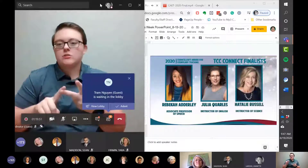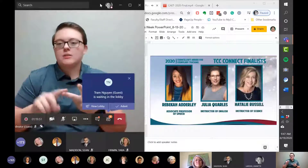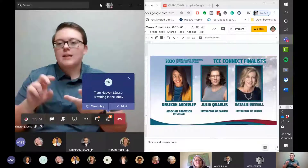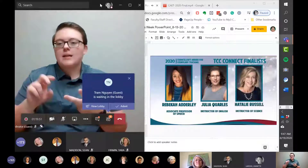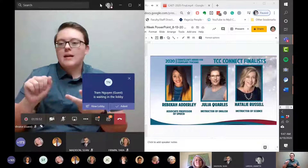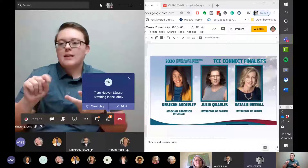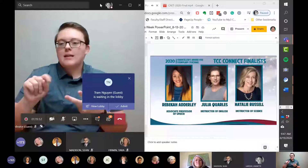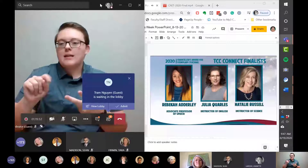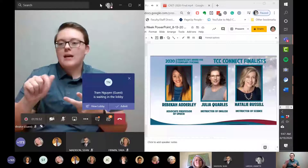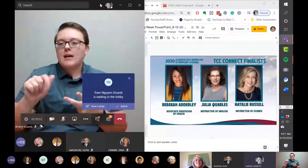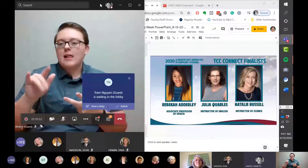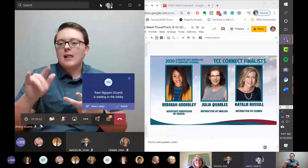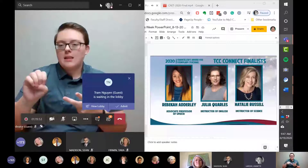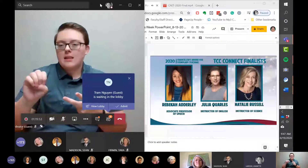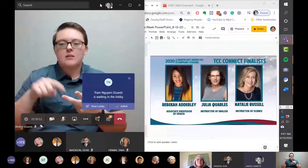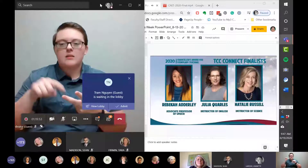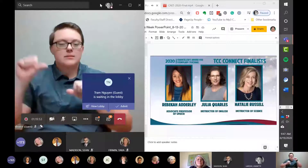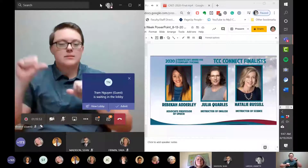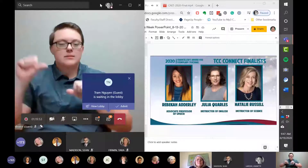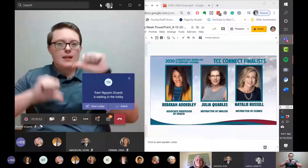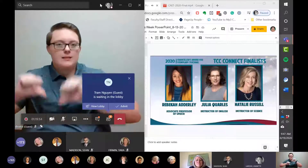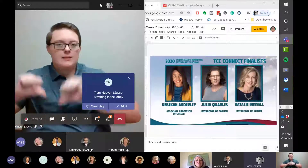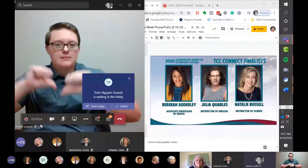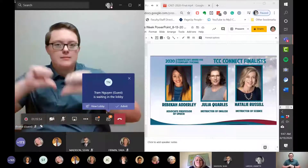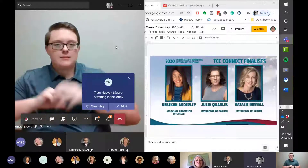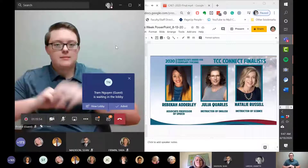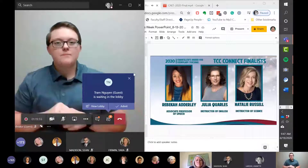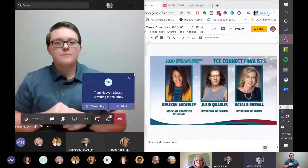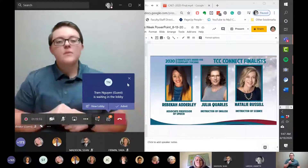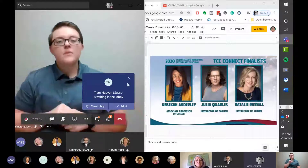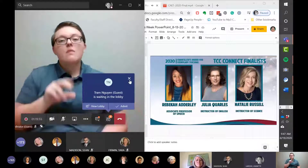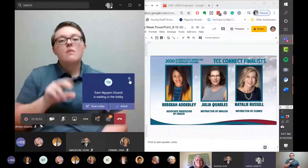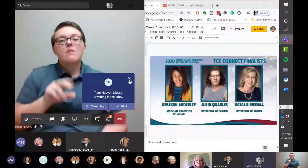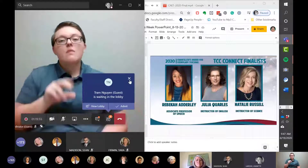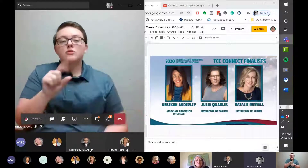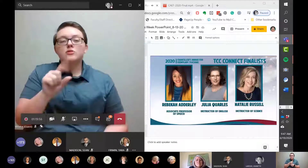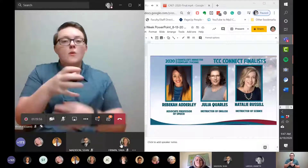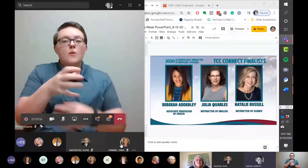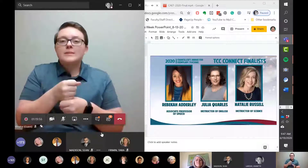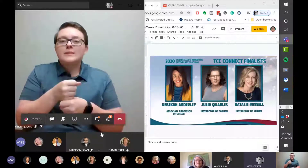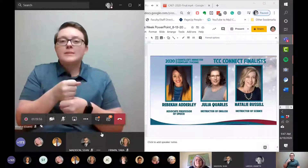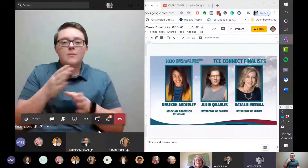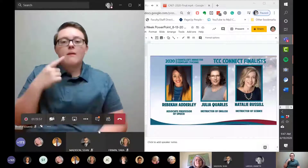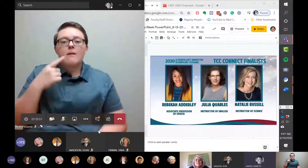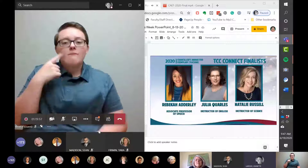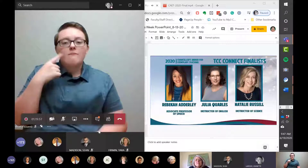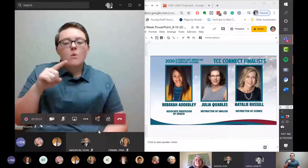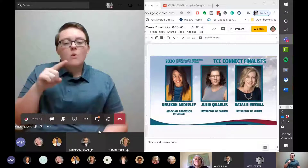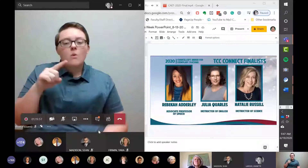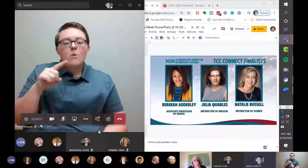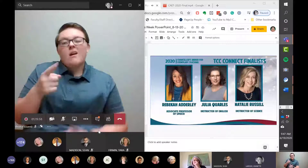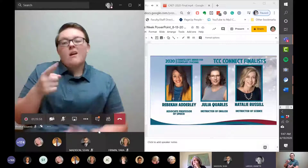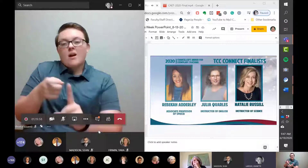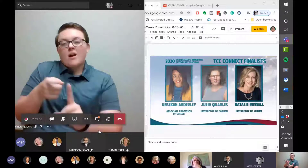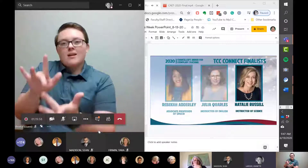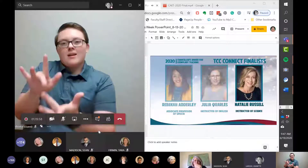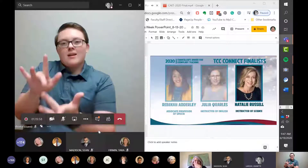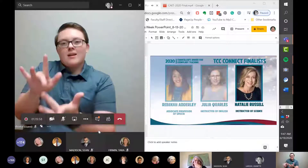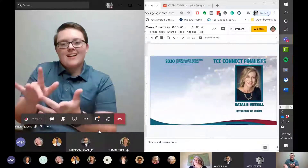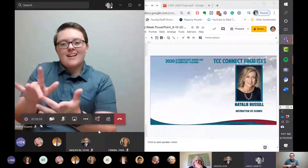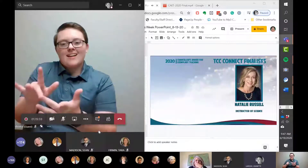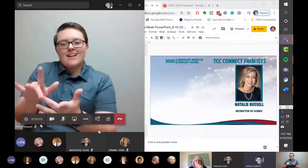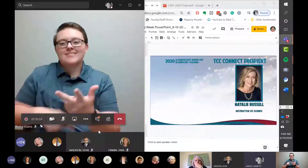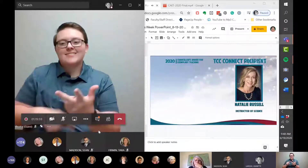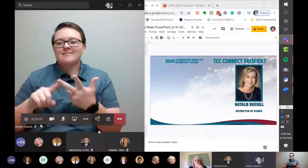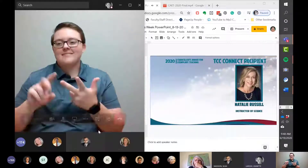Instructor of Science. The 2020 recipient of the Chancellor's Award for Exemplary Teaching from Connect is Natalie Russell, Instructor